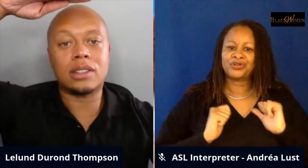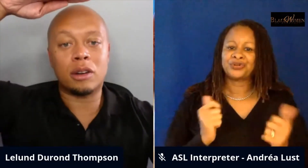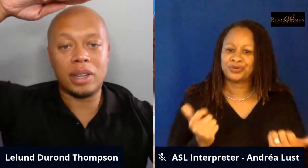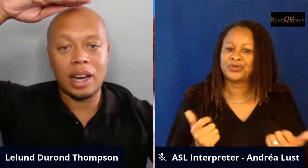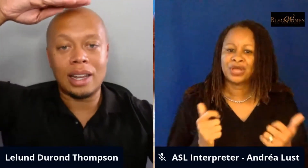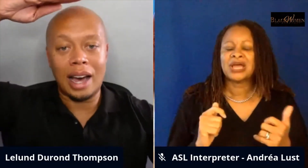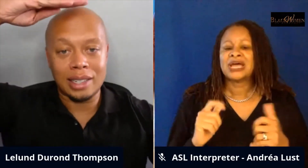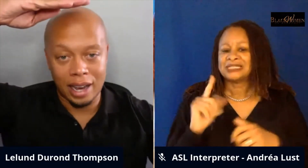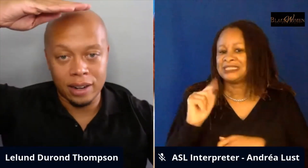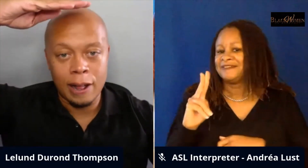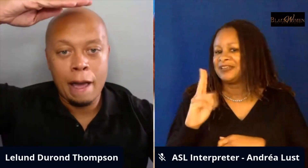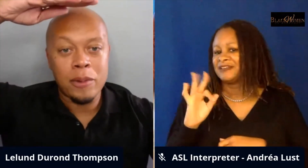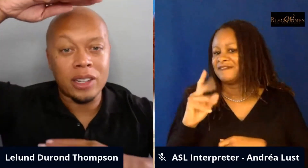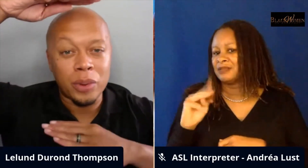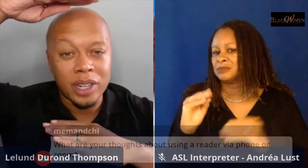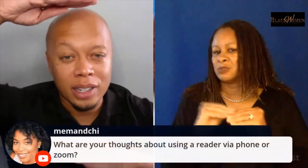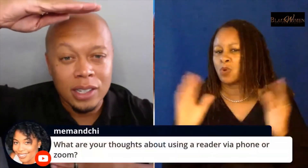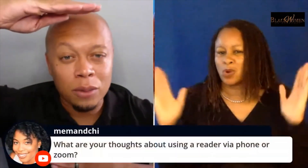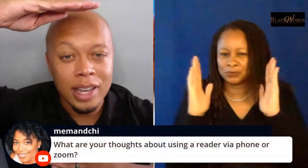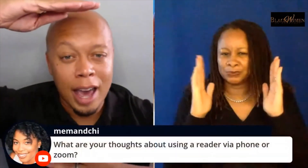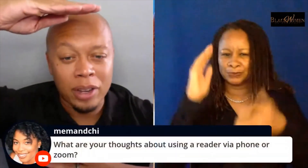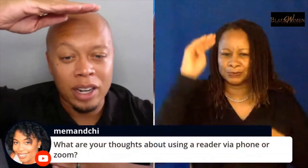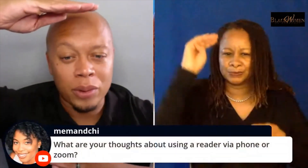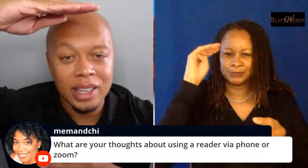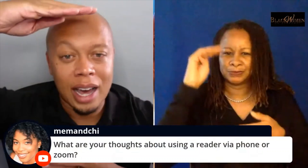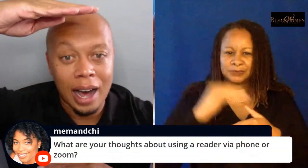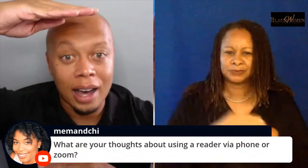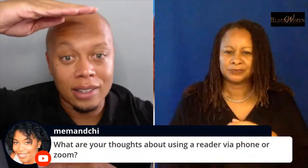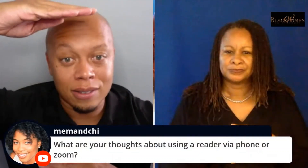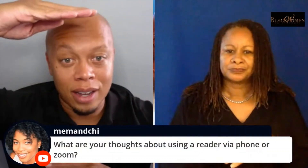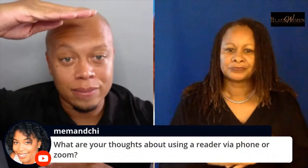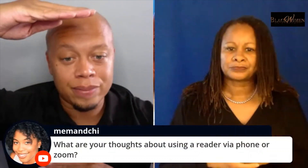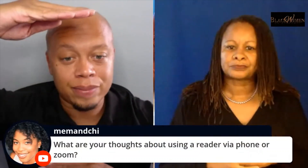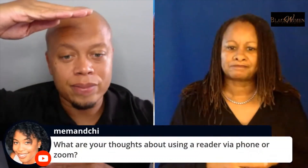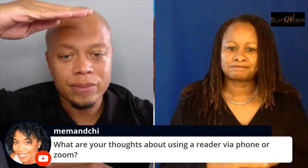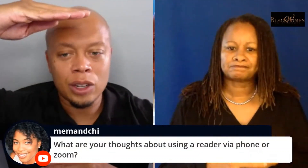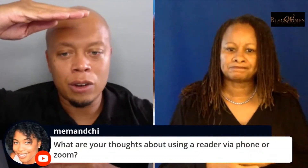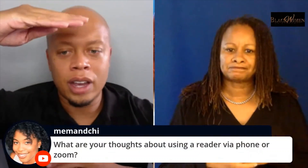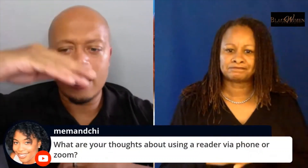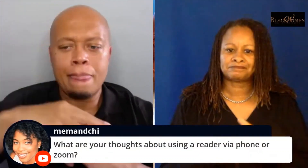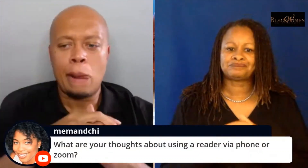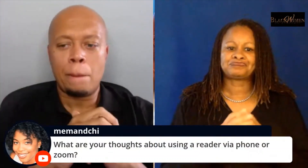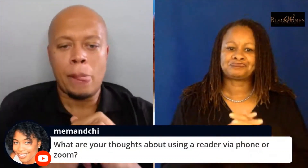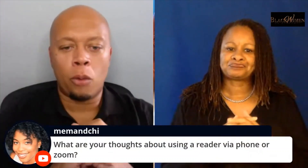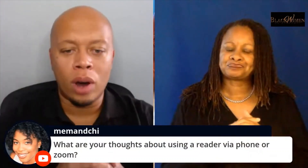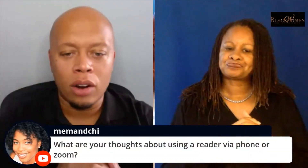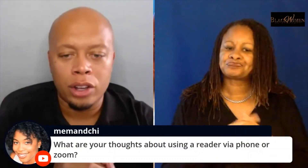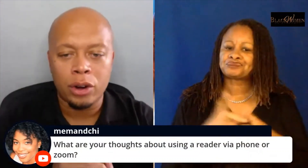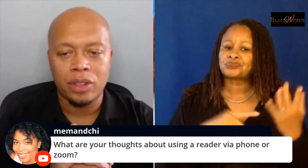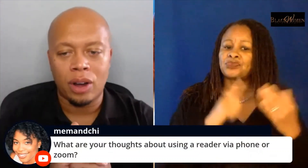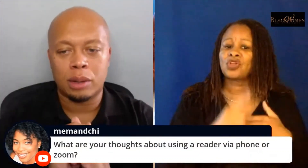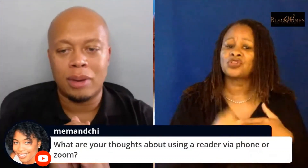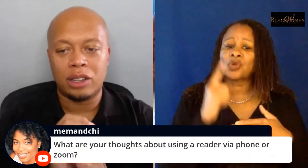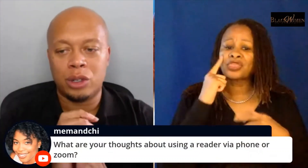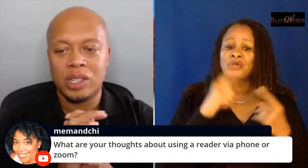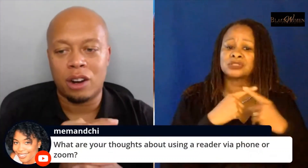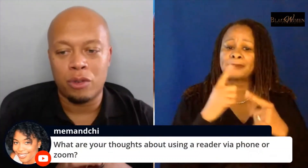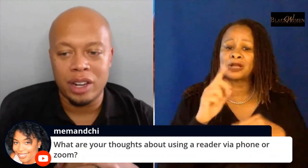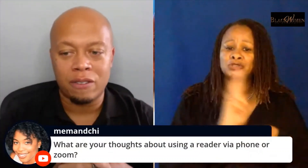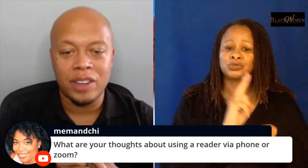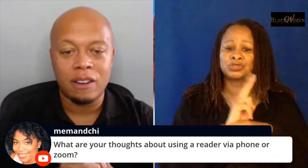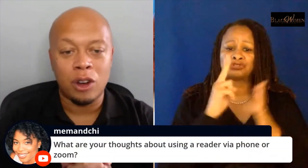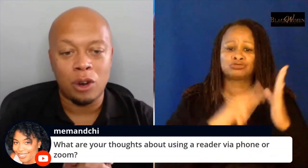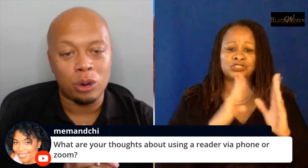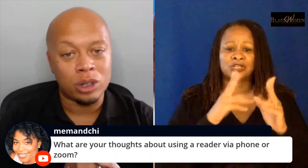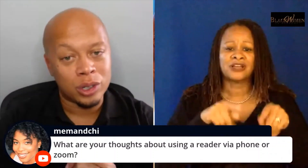audition is going to be a lot tighter because we need to see what's happening with the eyes, right? Great. What are your thoughts about using a